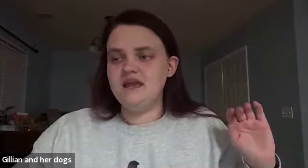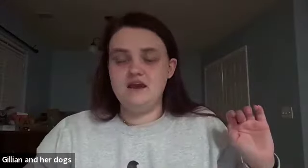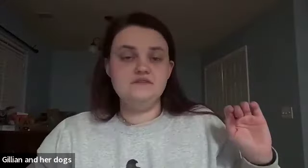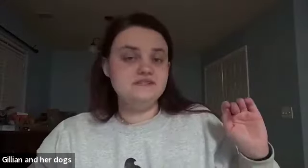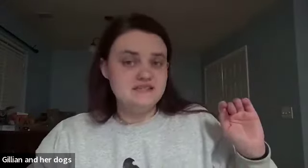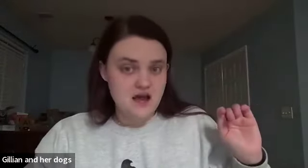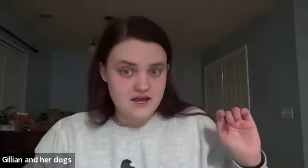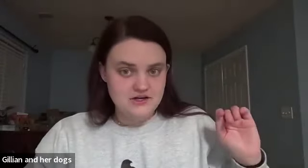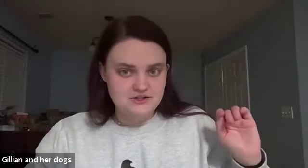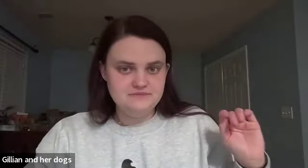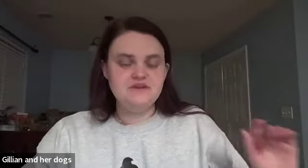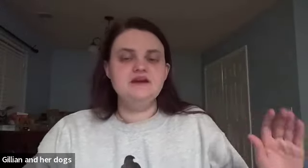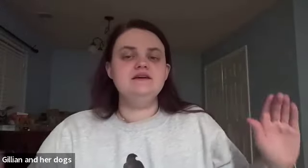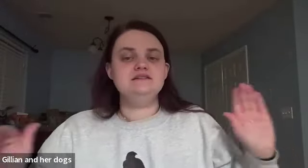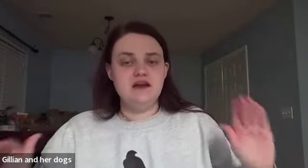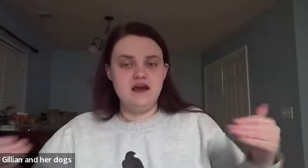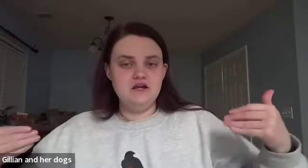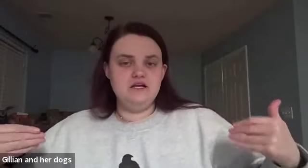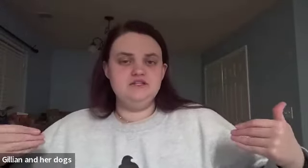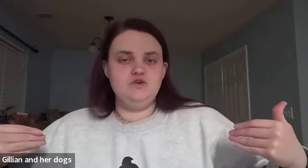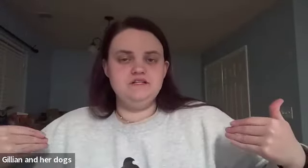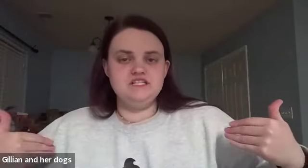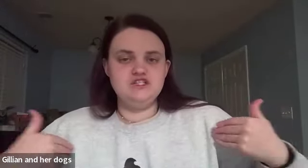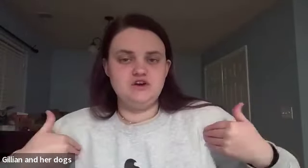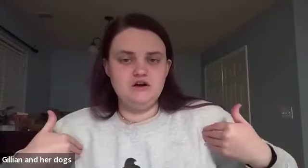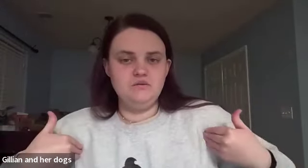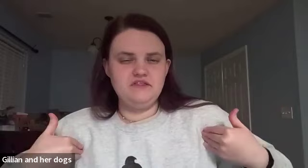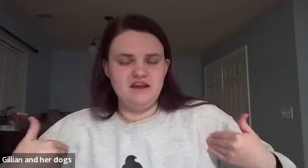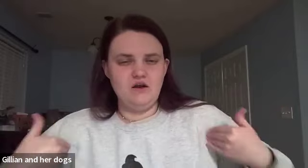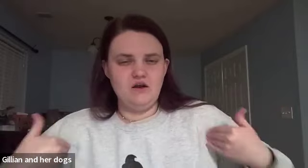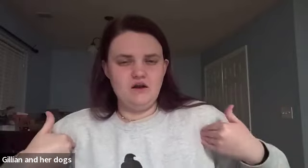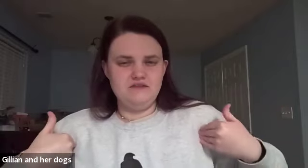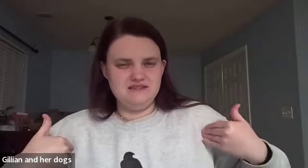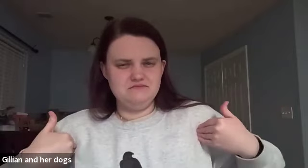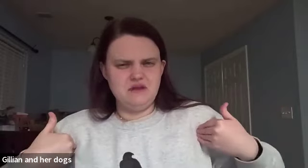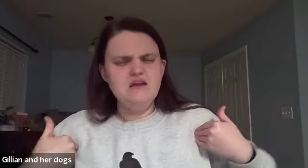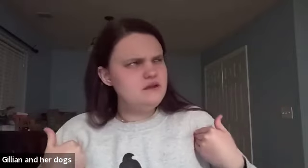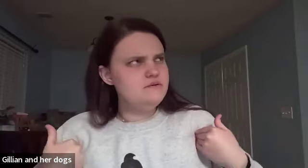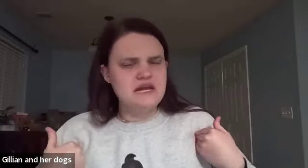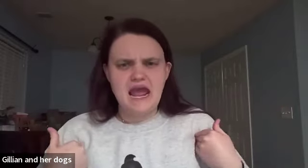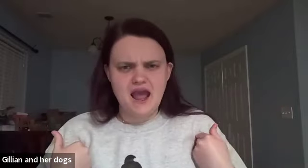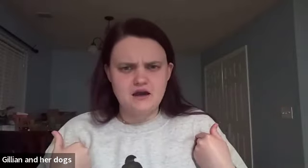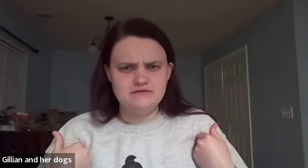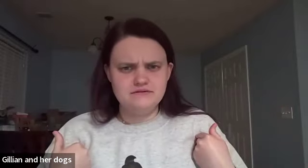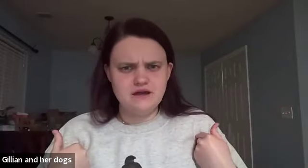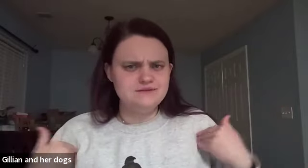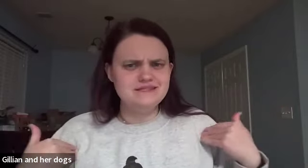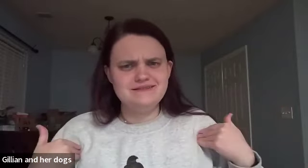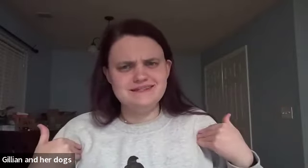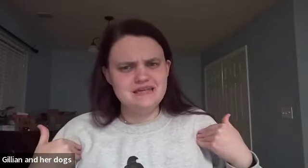Then we have tired. Tired is going to start with like I don't think we've done half. I was about to say this is